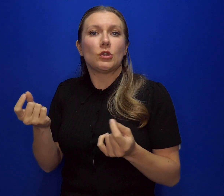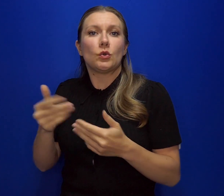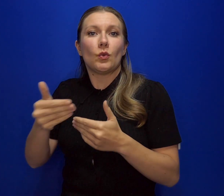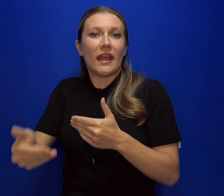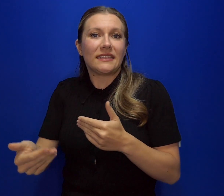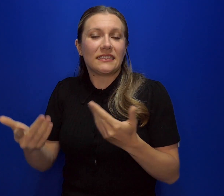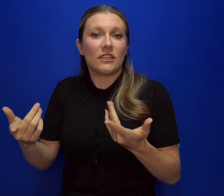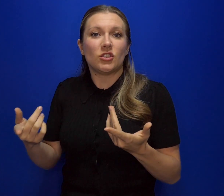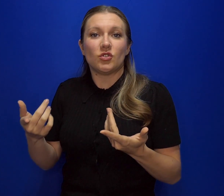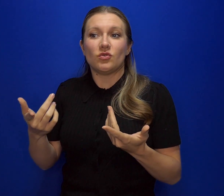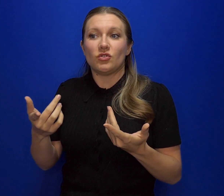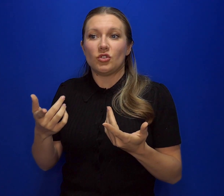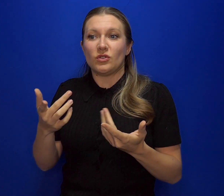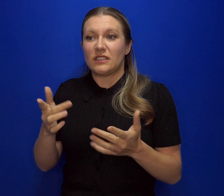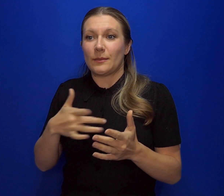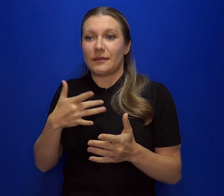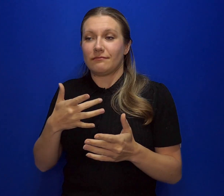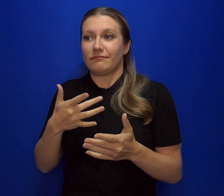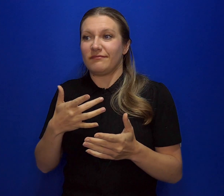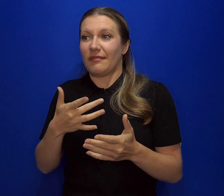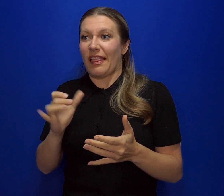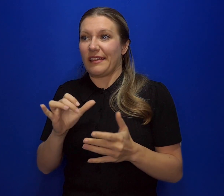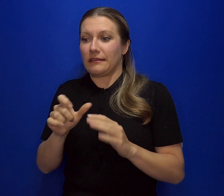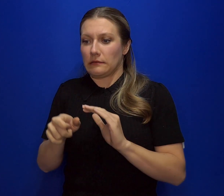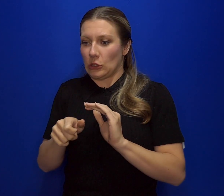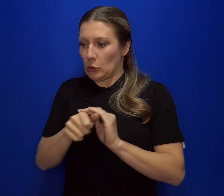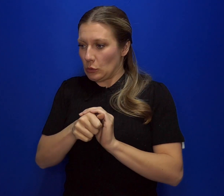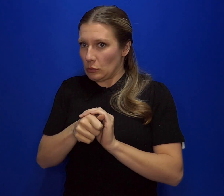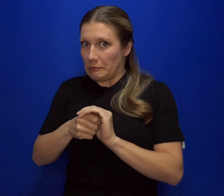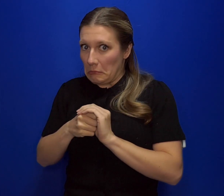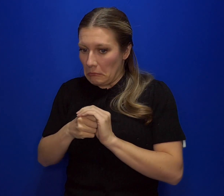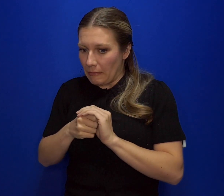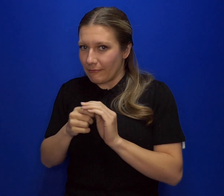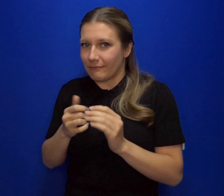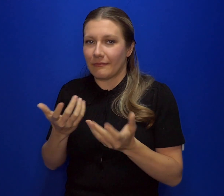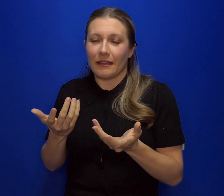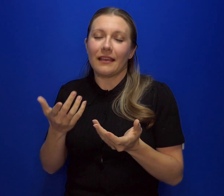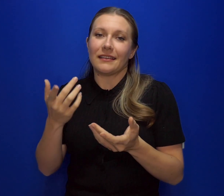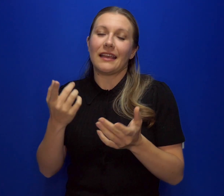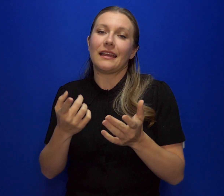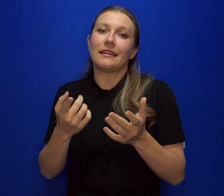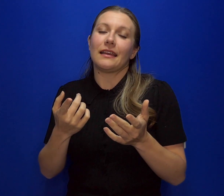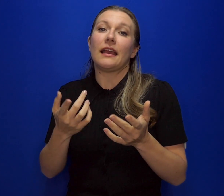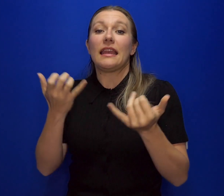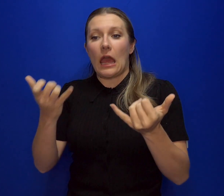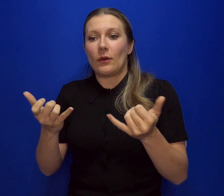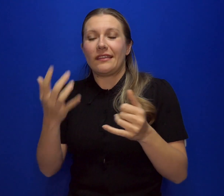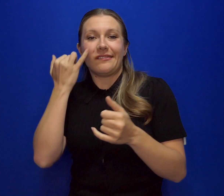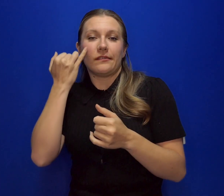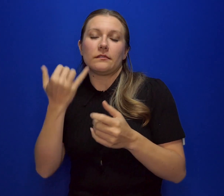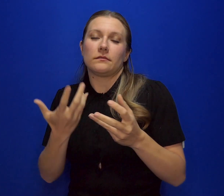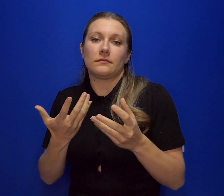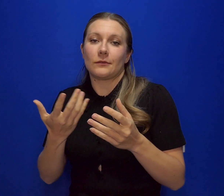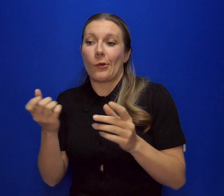do, and you kind of turtle up sometimes. And then this is about, and then on top of that, you're scared of low blood sugars or high,